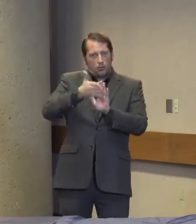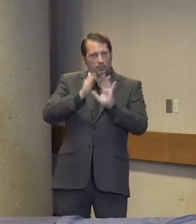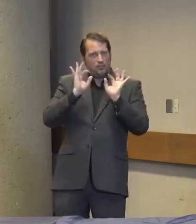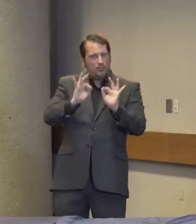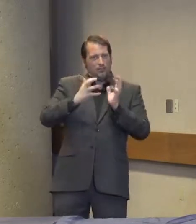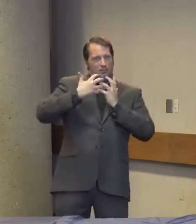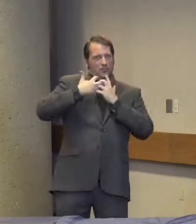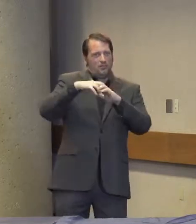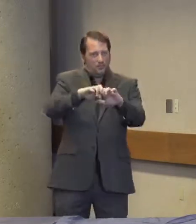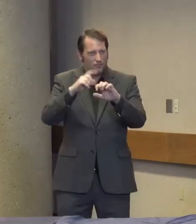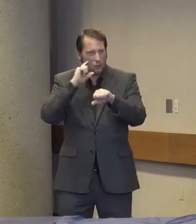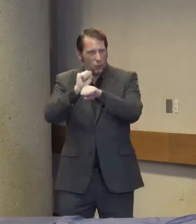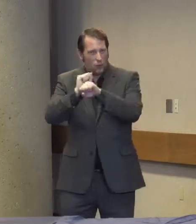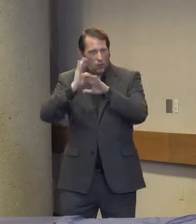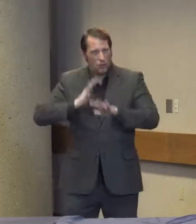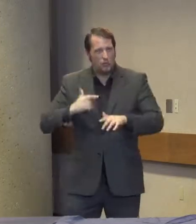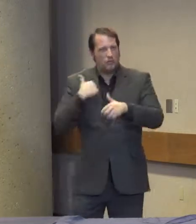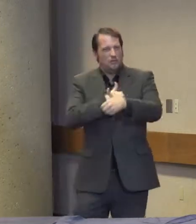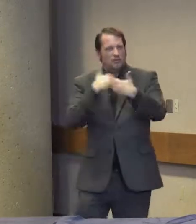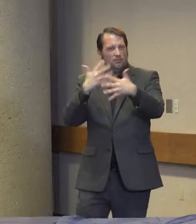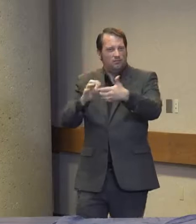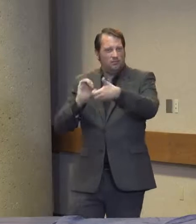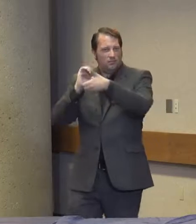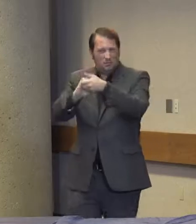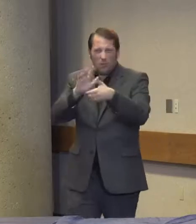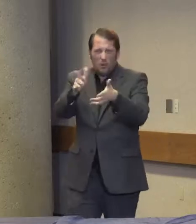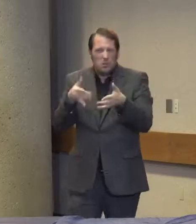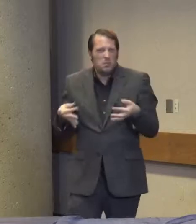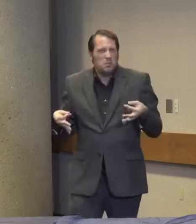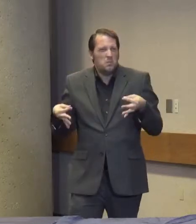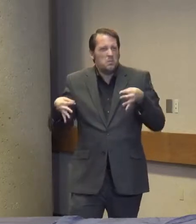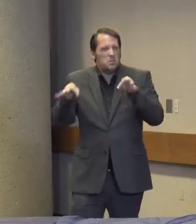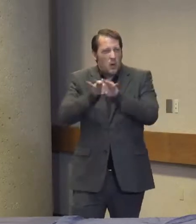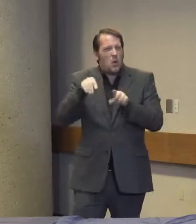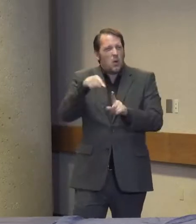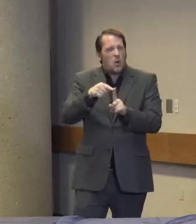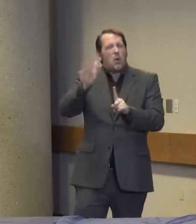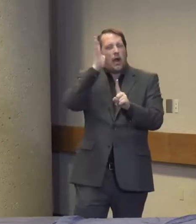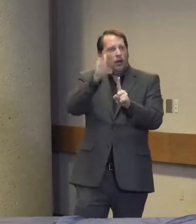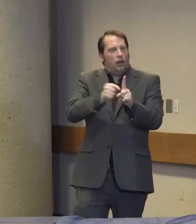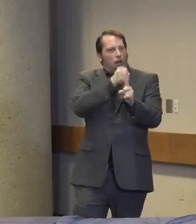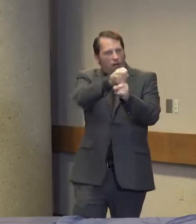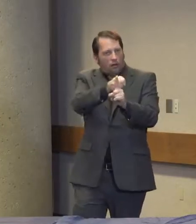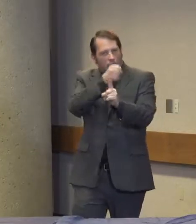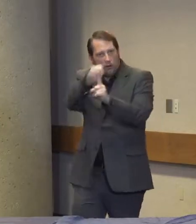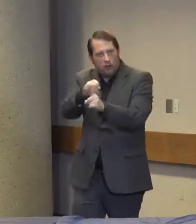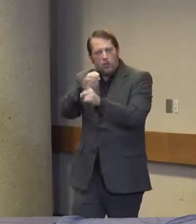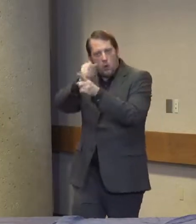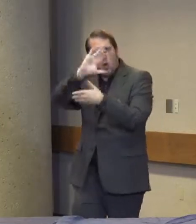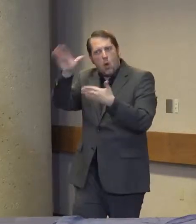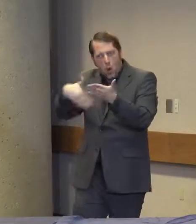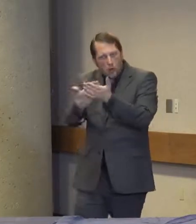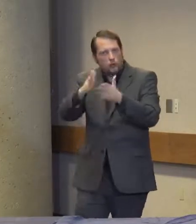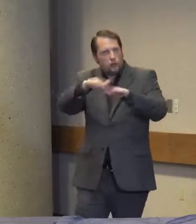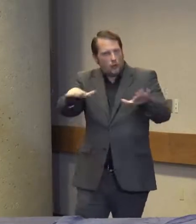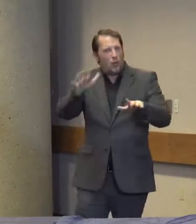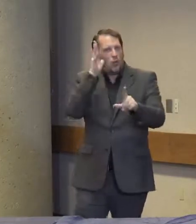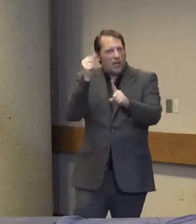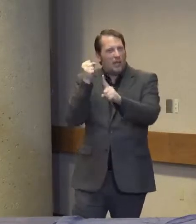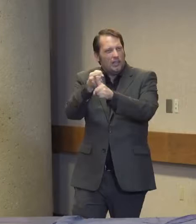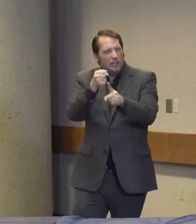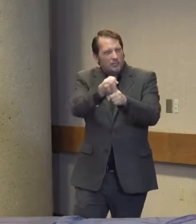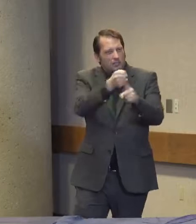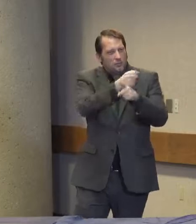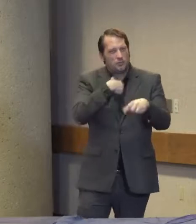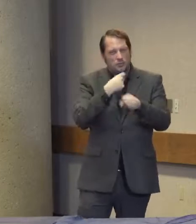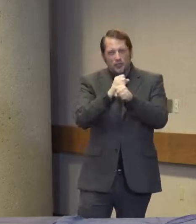them. It's really important to us that, you know, this is going to have an impact on all of our children, and we want to make sure that we can mitigate and minimize that to the